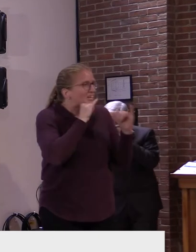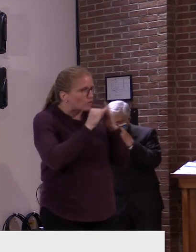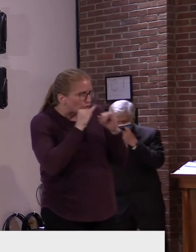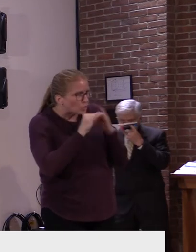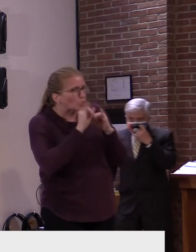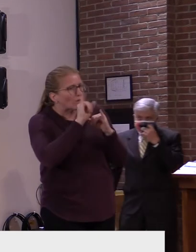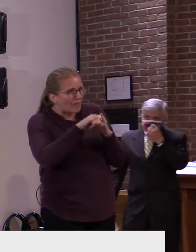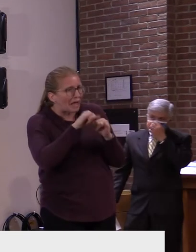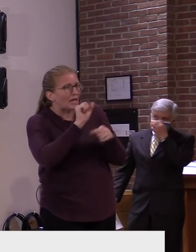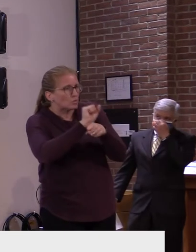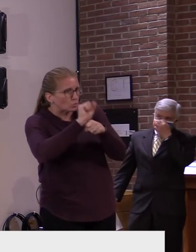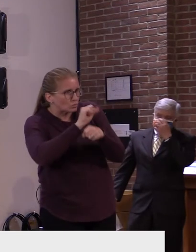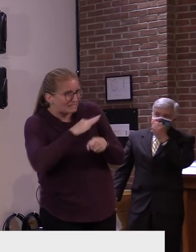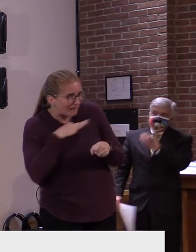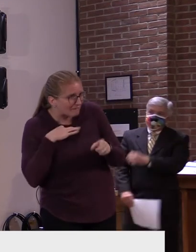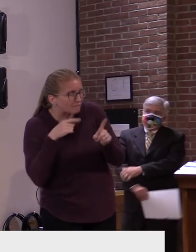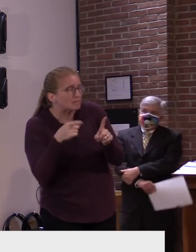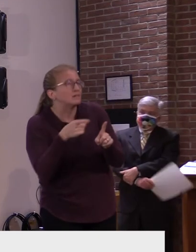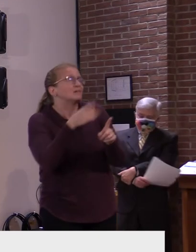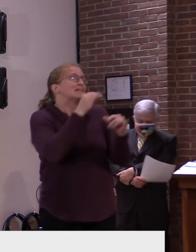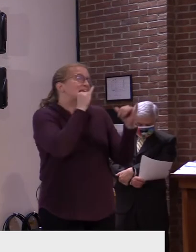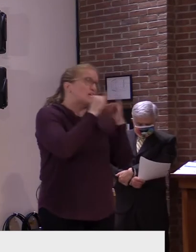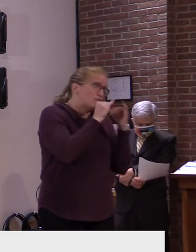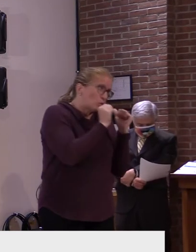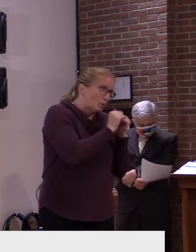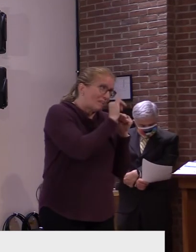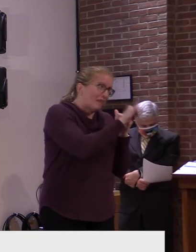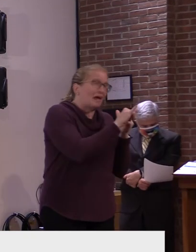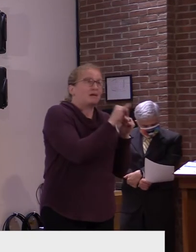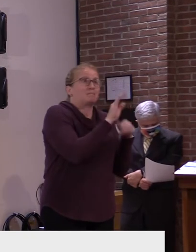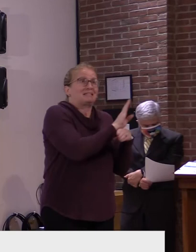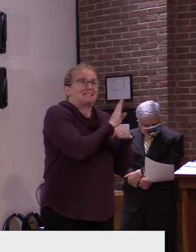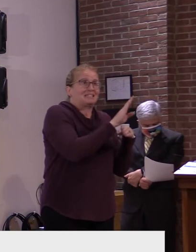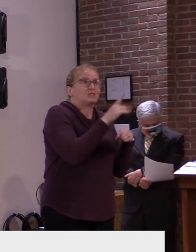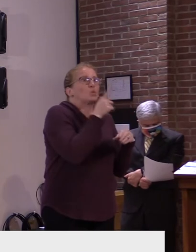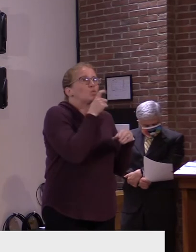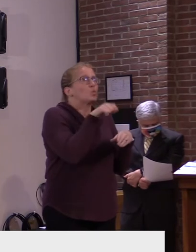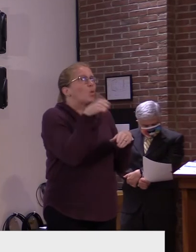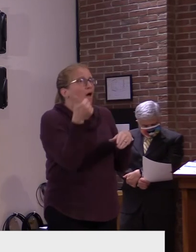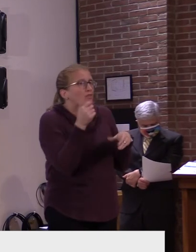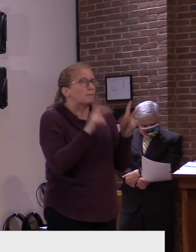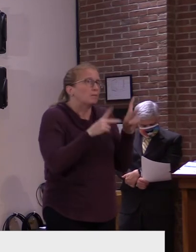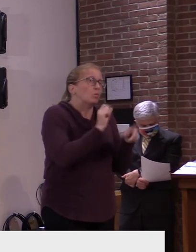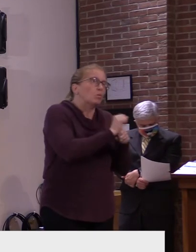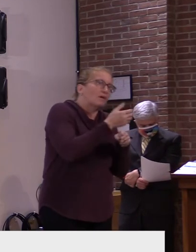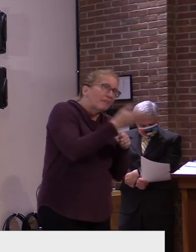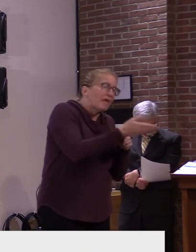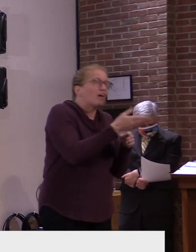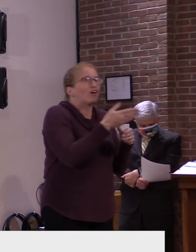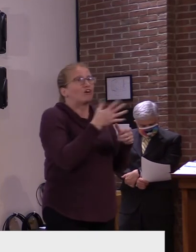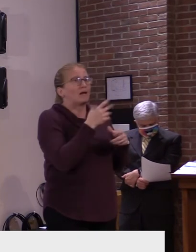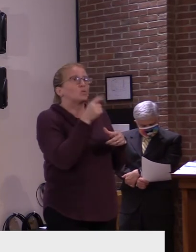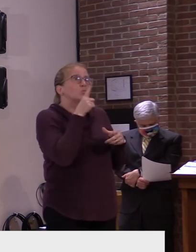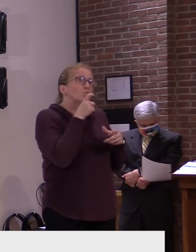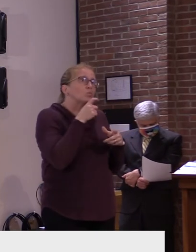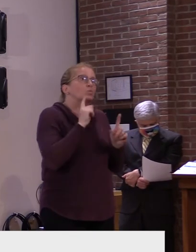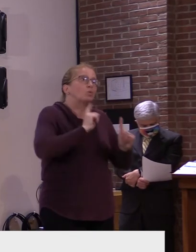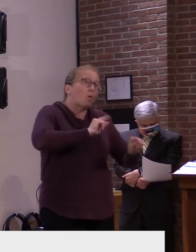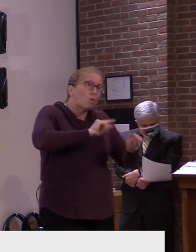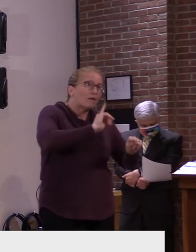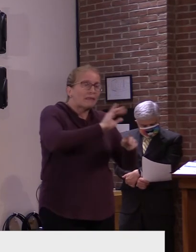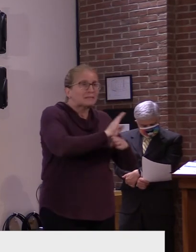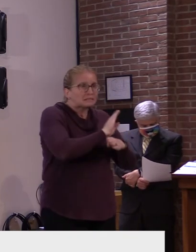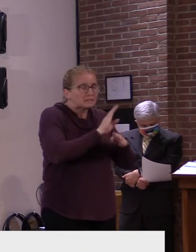proprietor of the business in terms of a list of who else works there etc and contact tracing